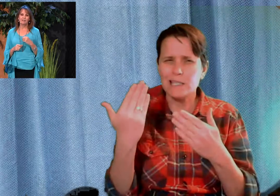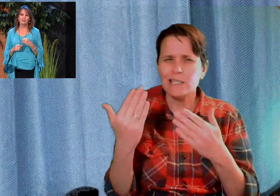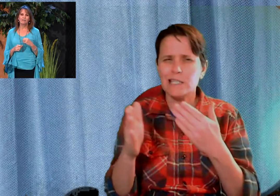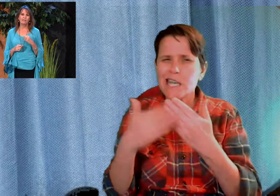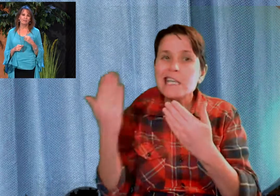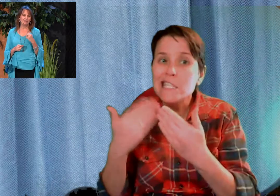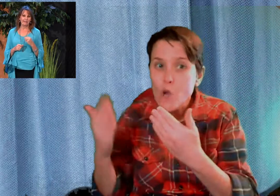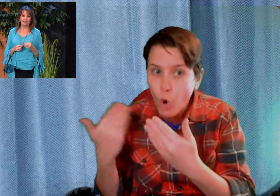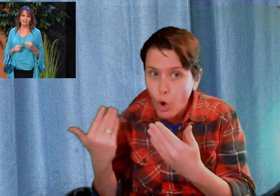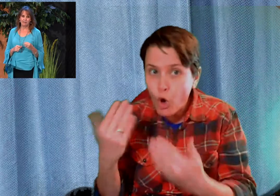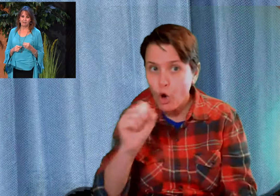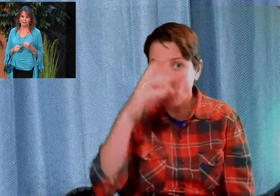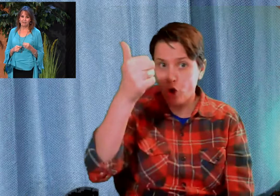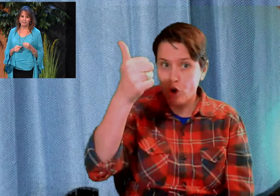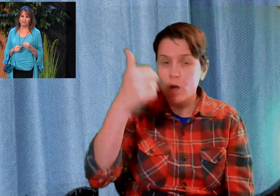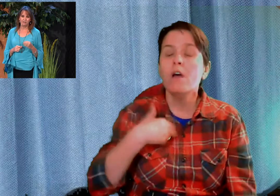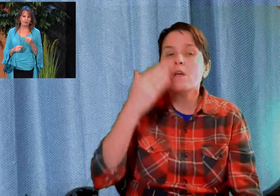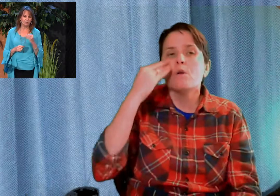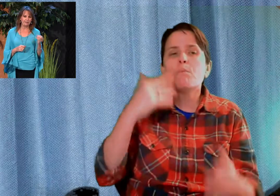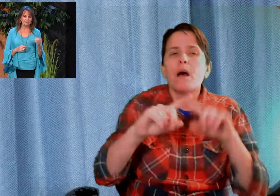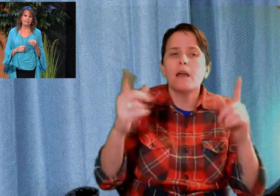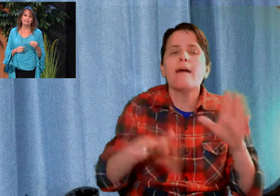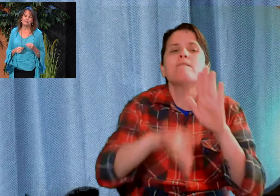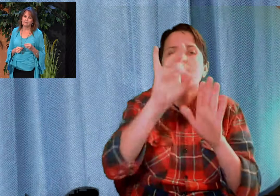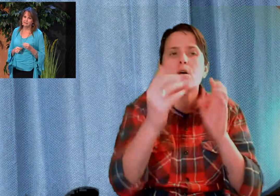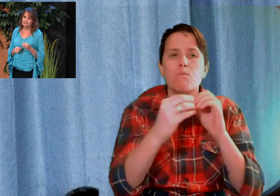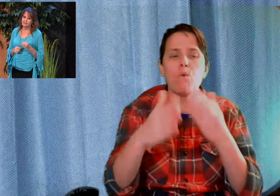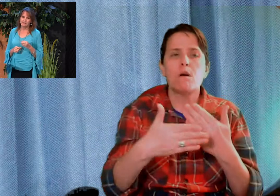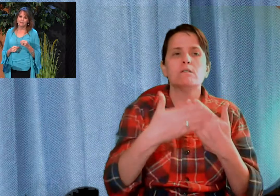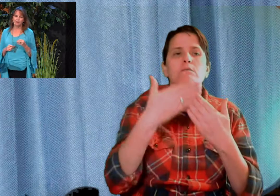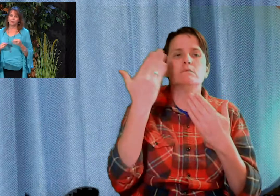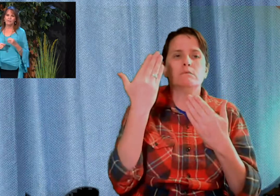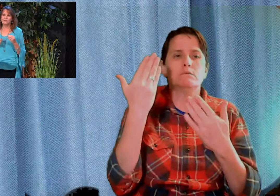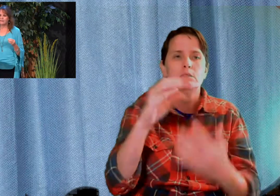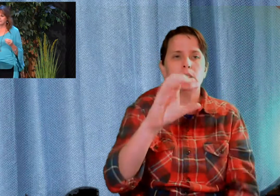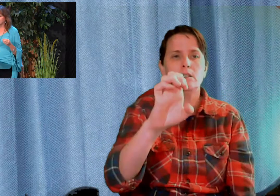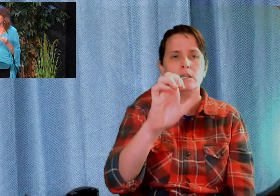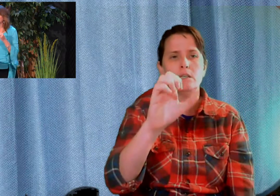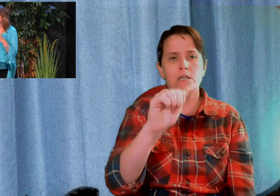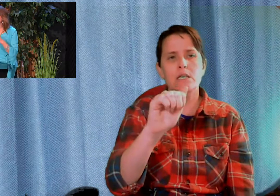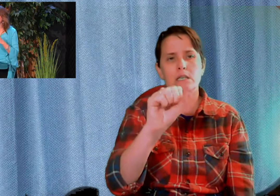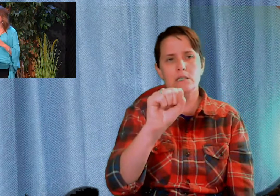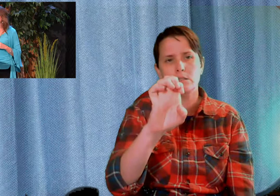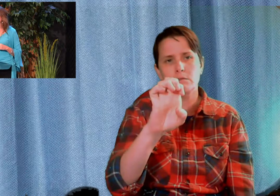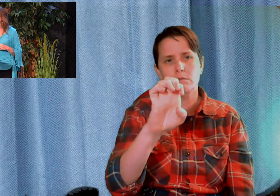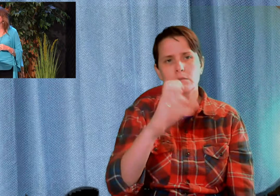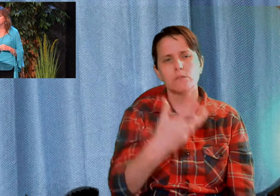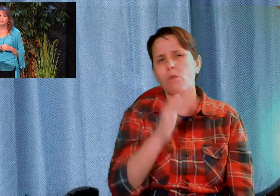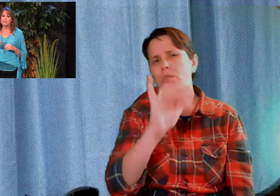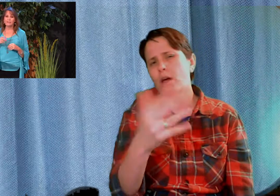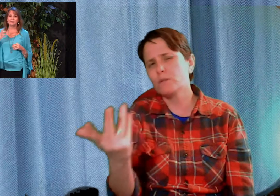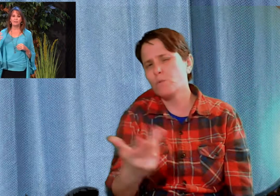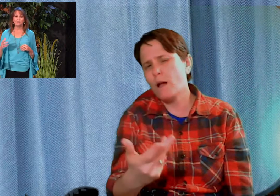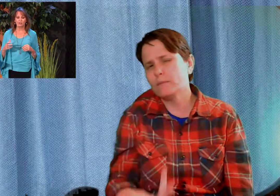in myself allows me to navigate my life. And so what is ease? What is the idea of ease? Ease, as I use it in the